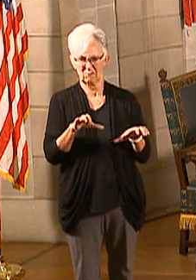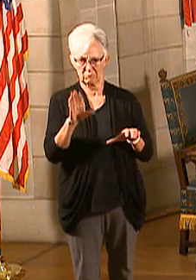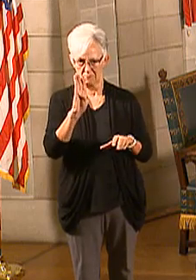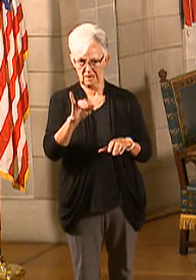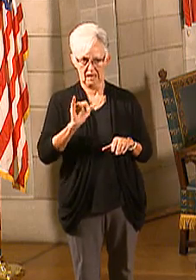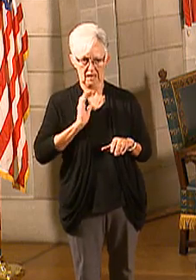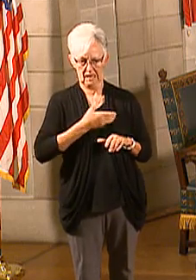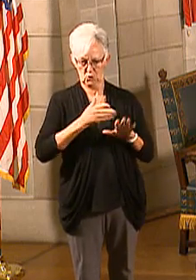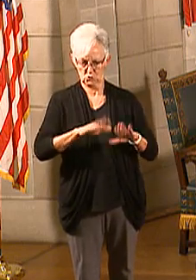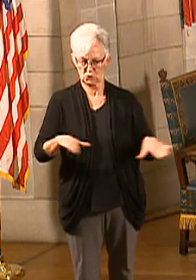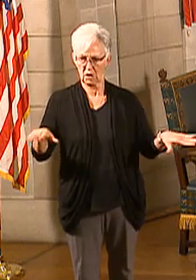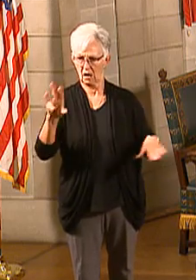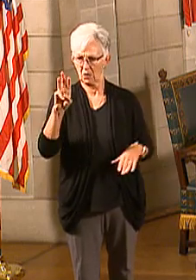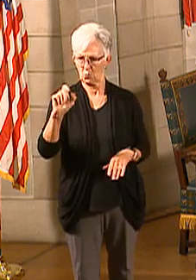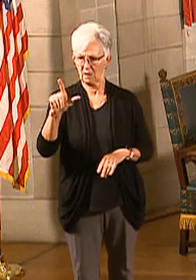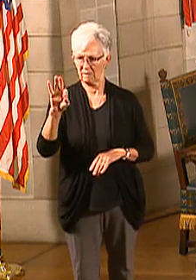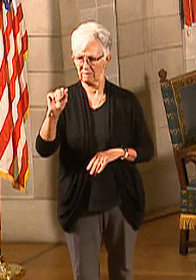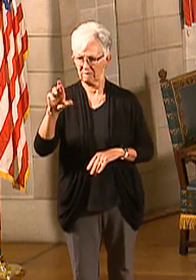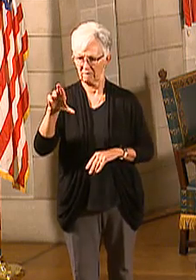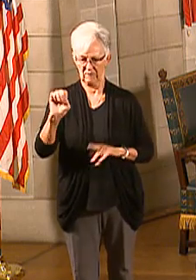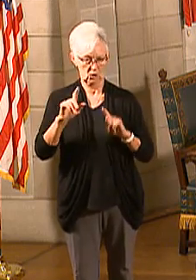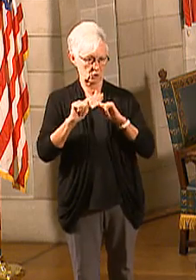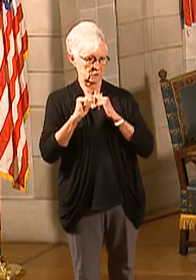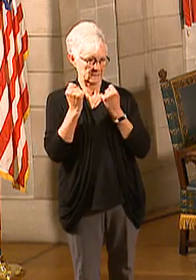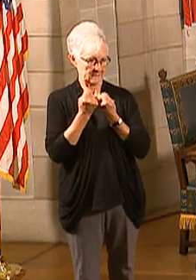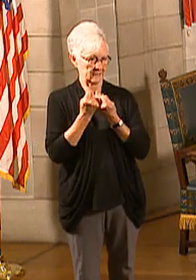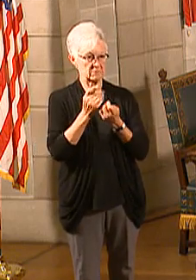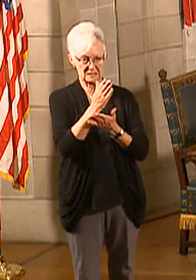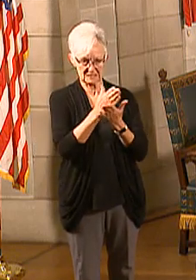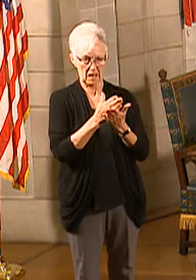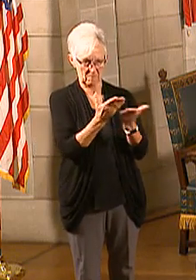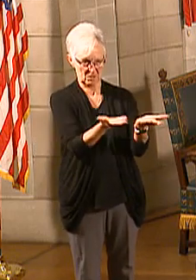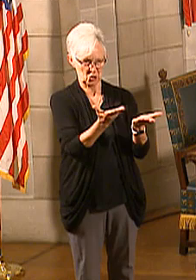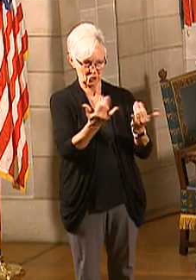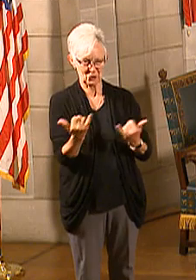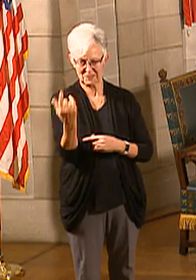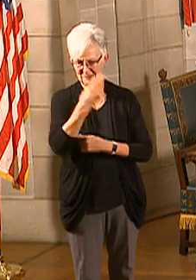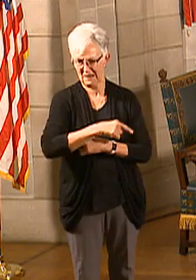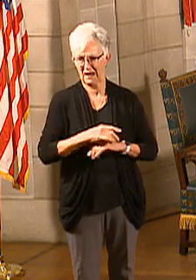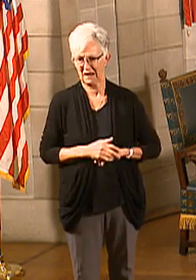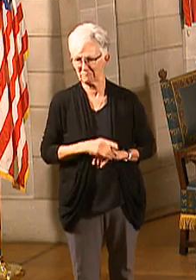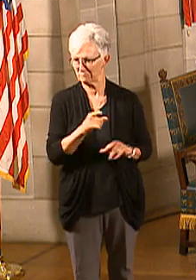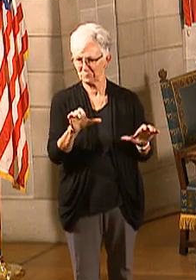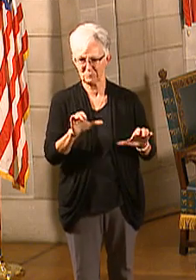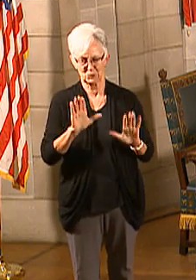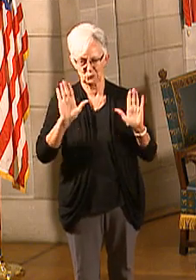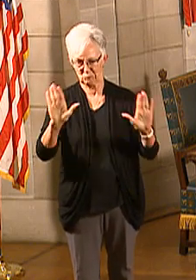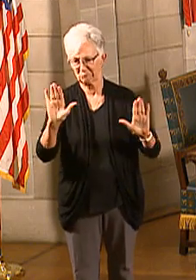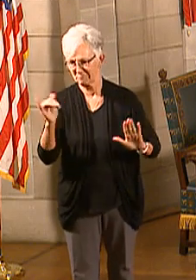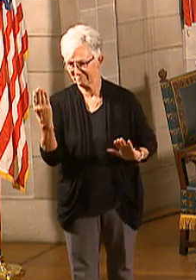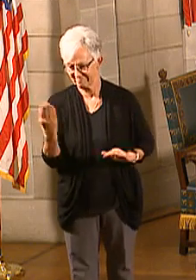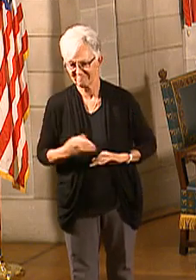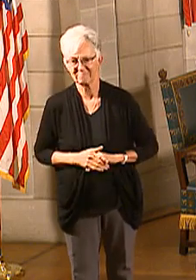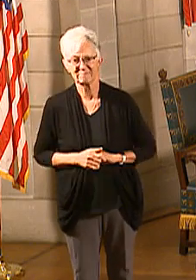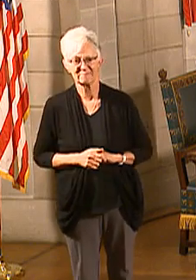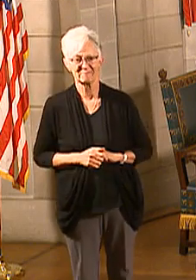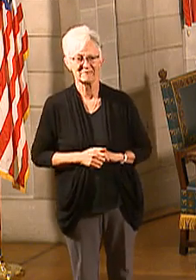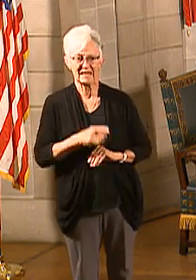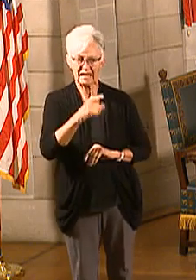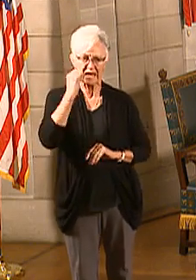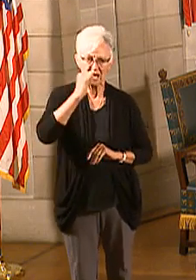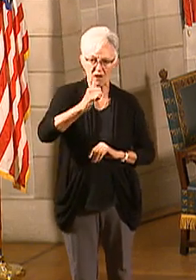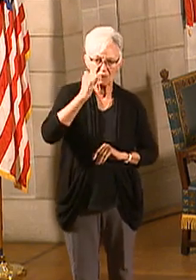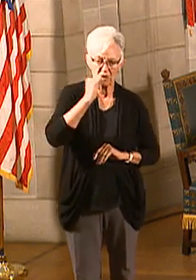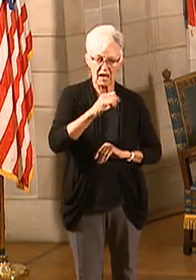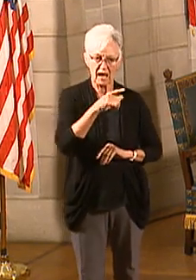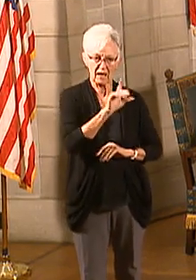welfare team here in Nebraska. Some of them are here today, and really phenomenal. They, every day, are improving the lives